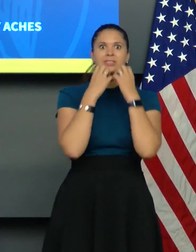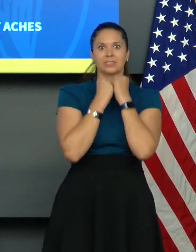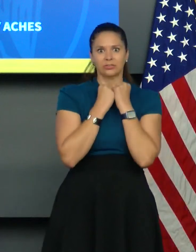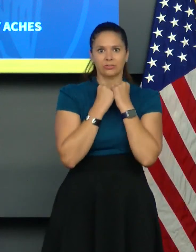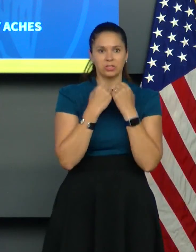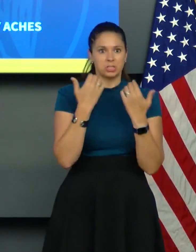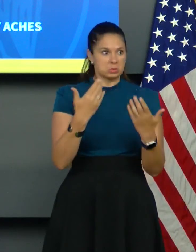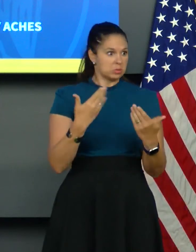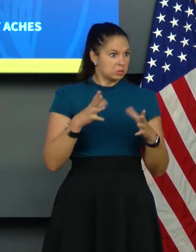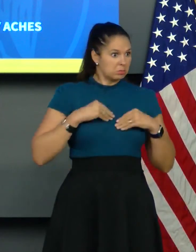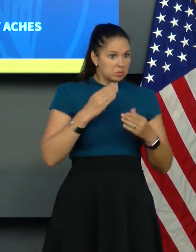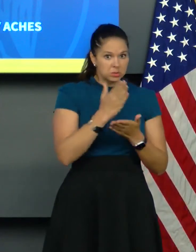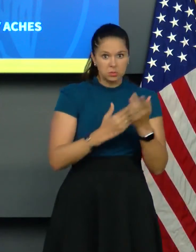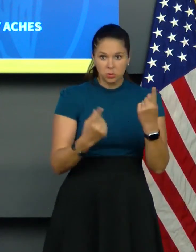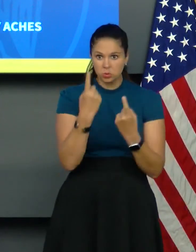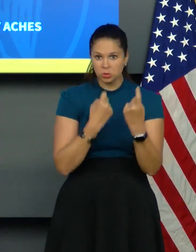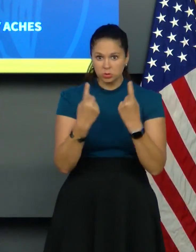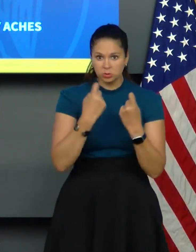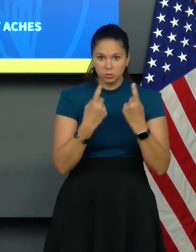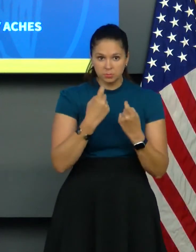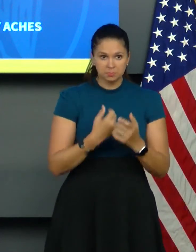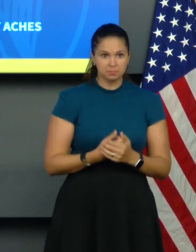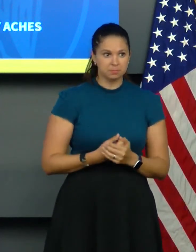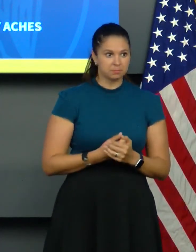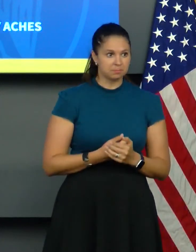take questions.